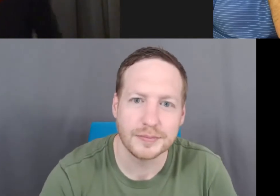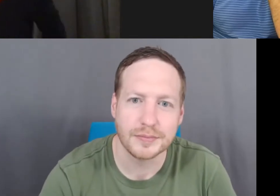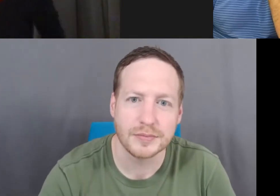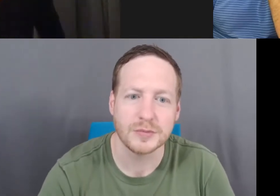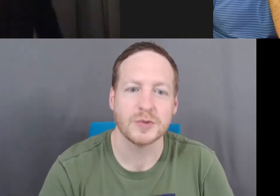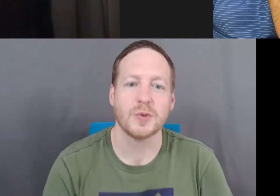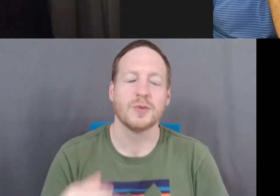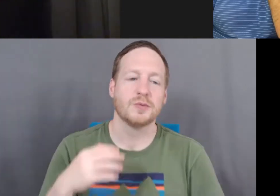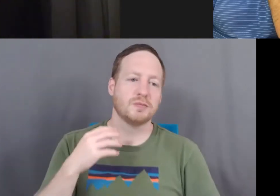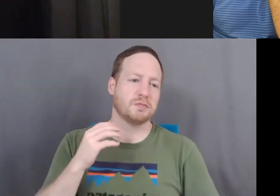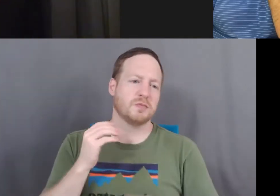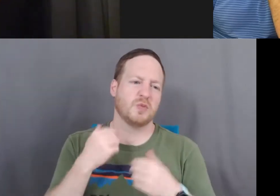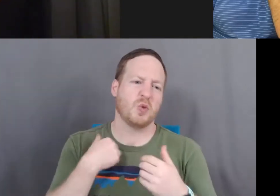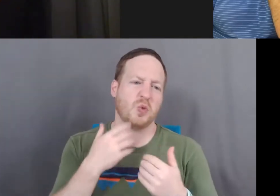today, outdoors.